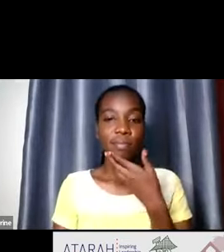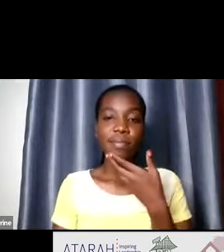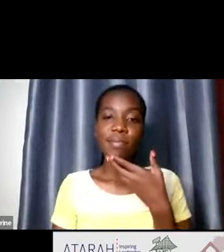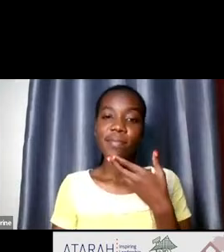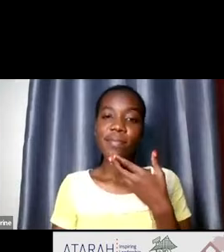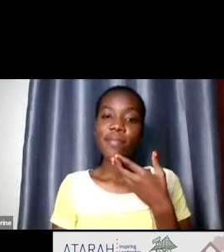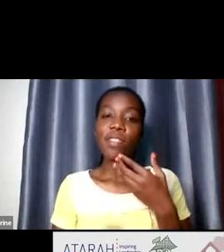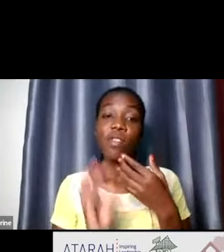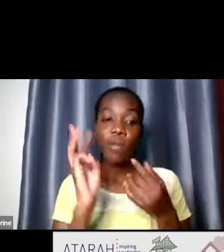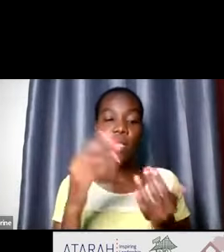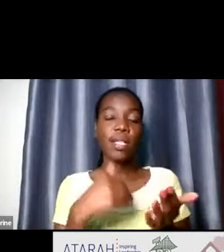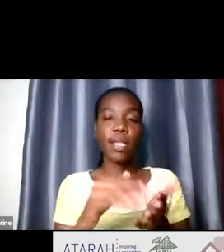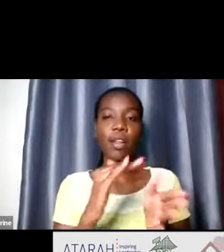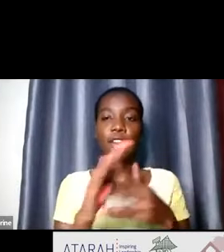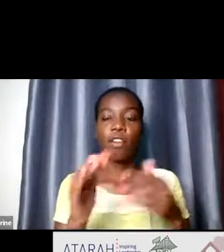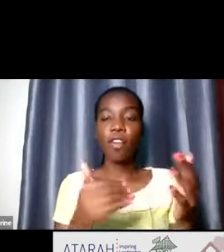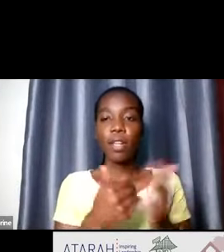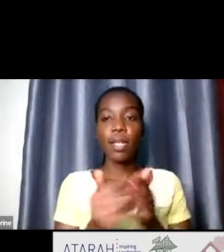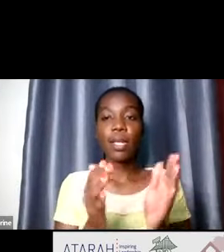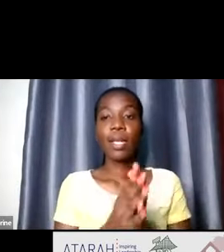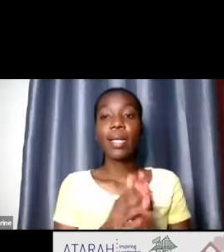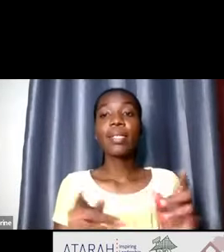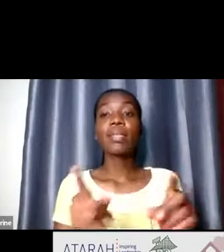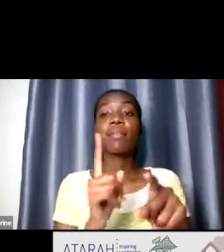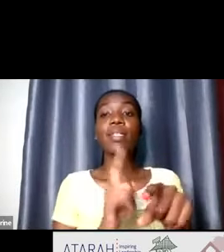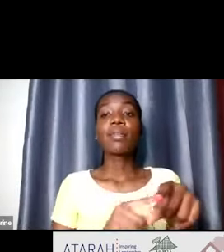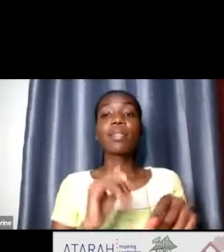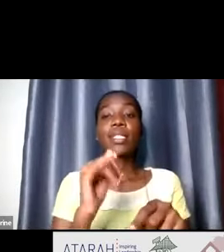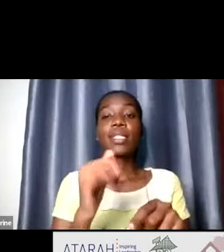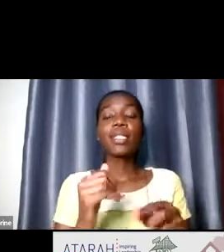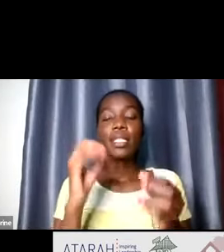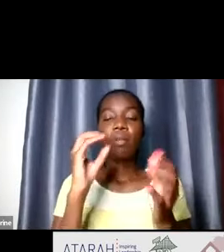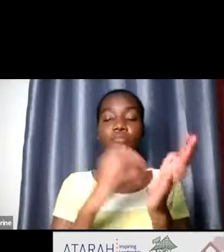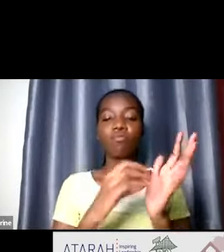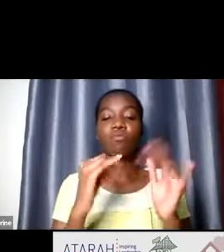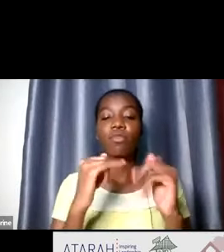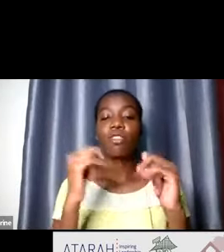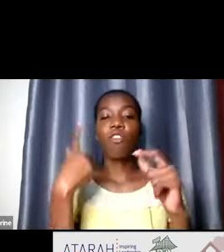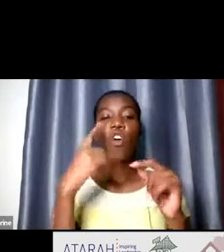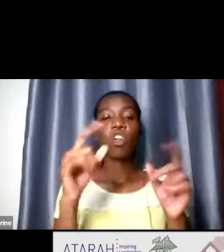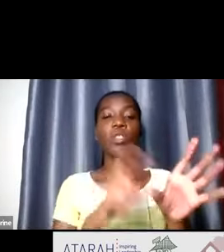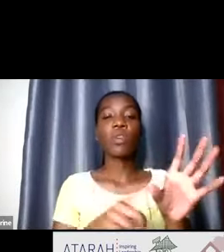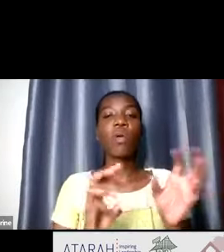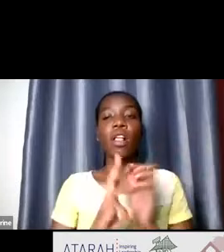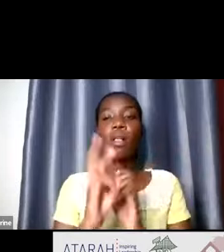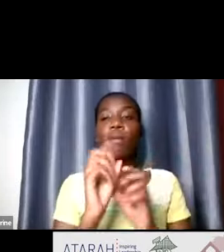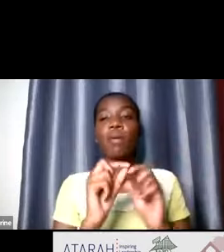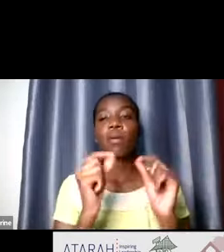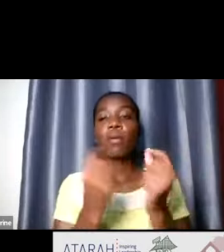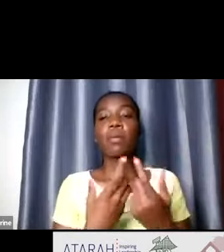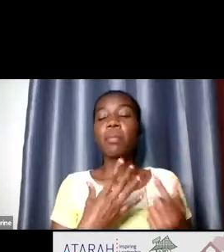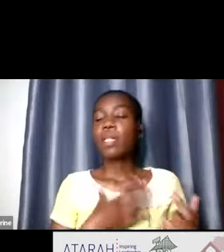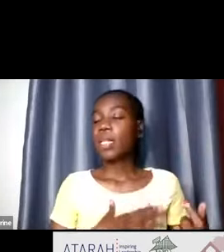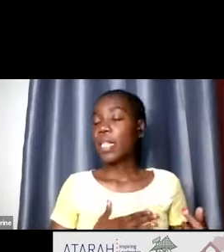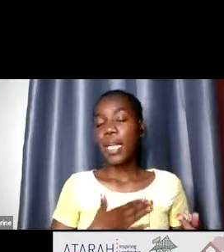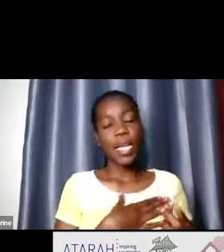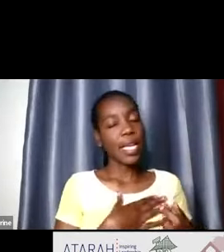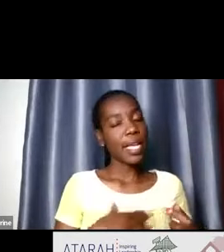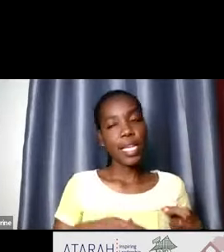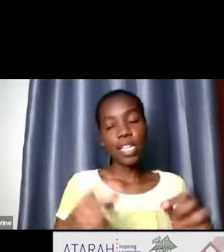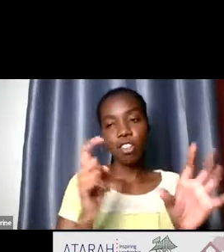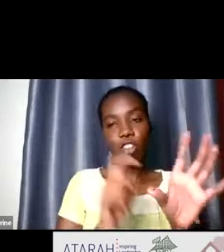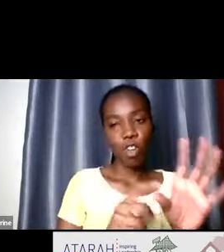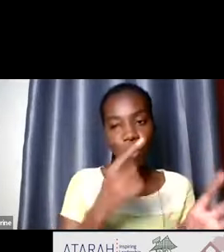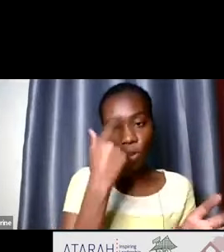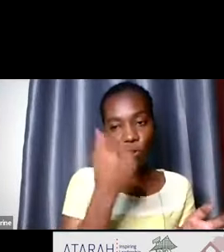sending it to everyone. And as well, Jacinta has put in a link for you to join our WhatsApp group. Please join, because we want to keep you